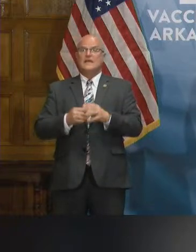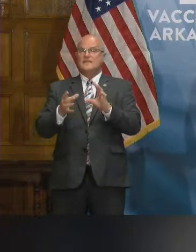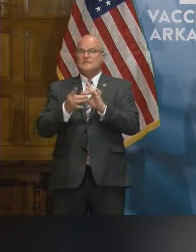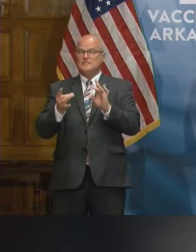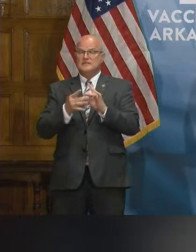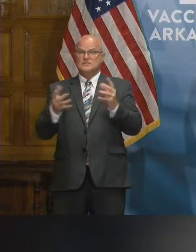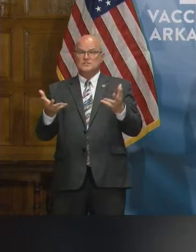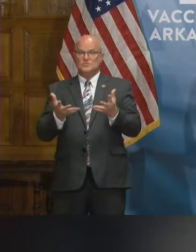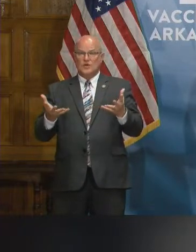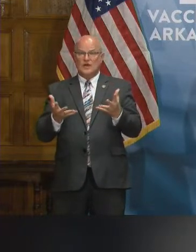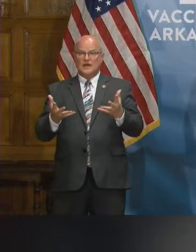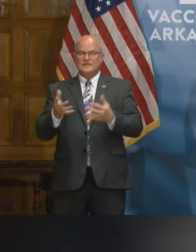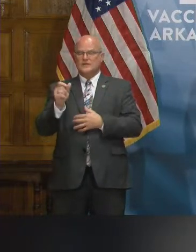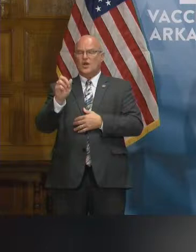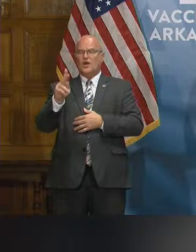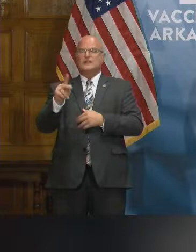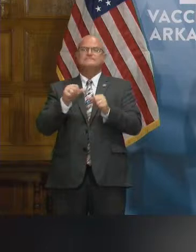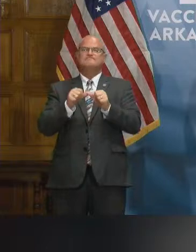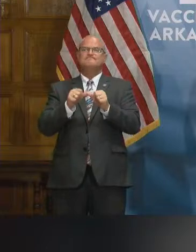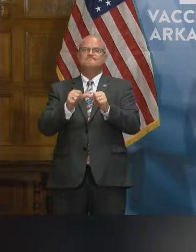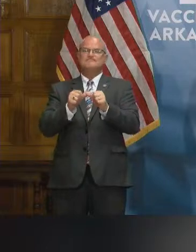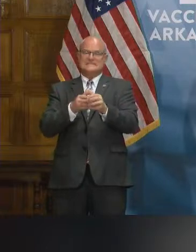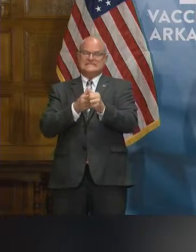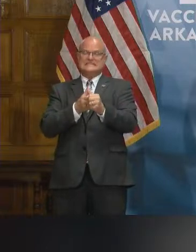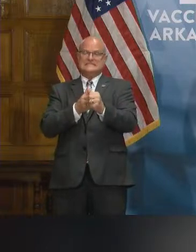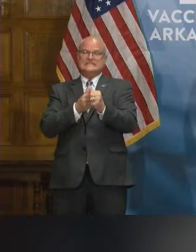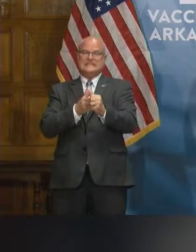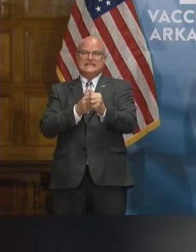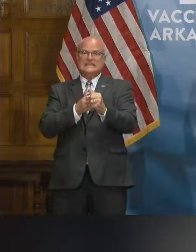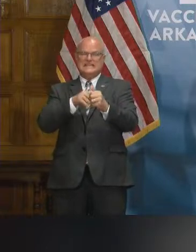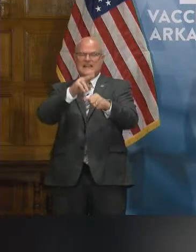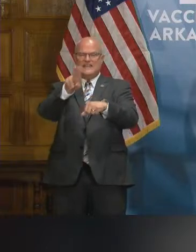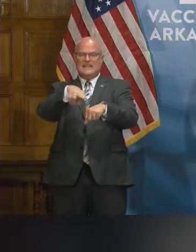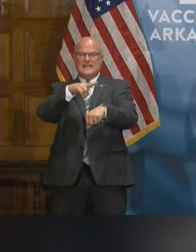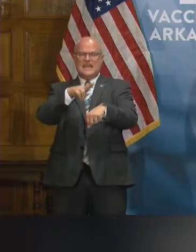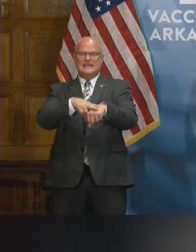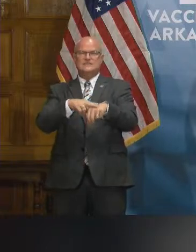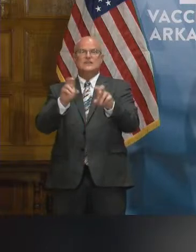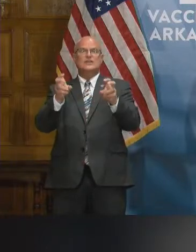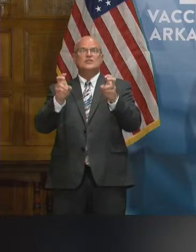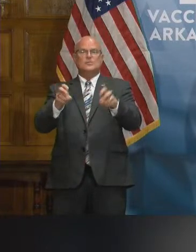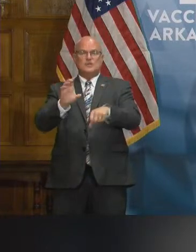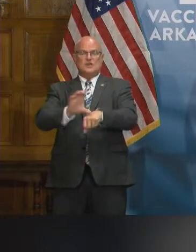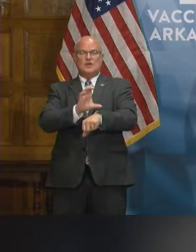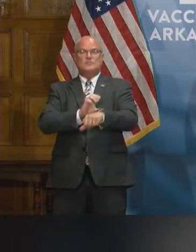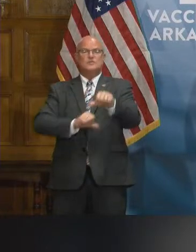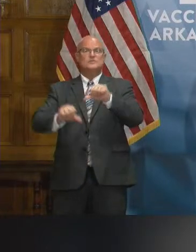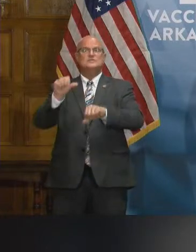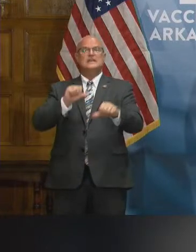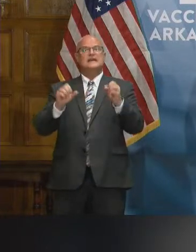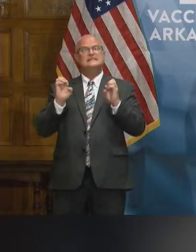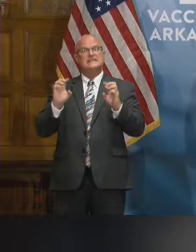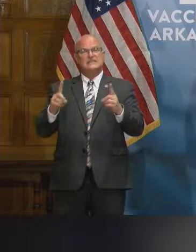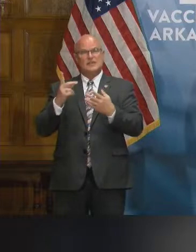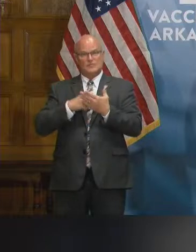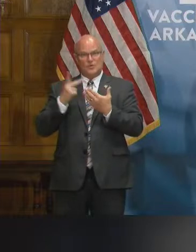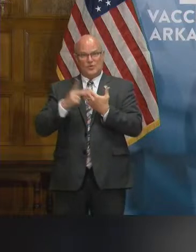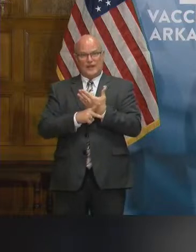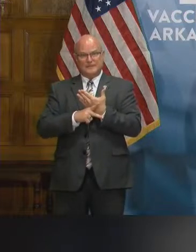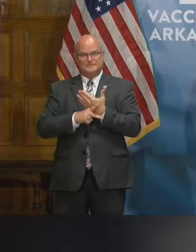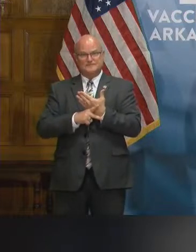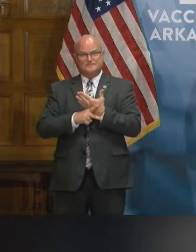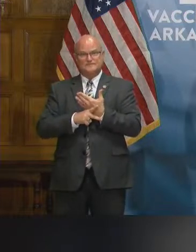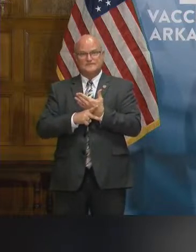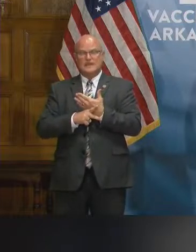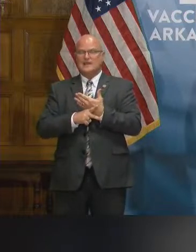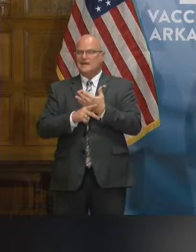message is that Arkansas continues to lead in the nation in terms of our computer science education program.